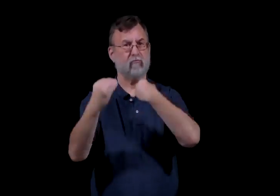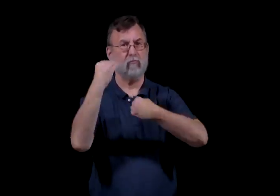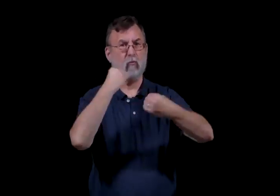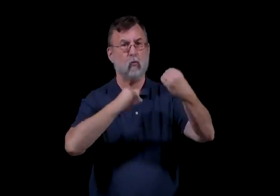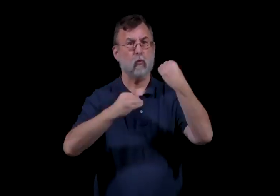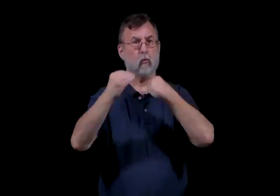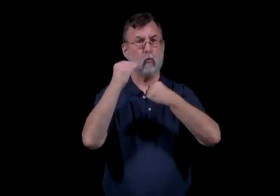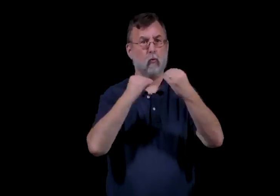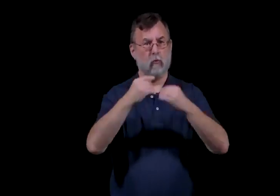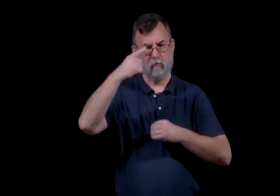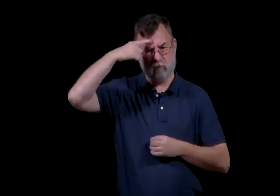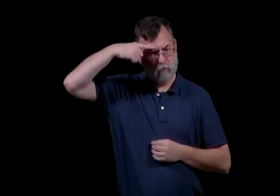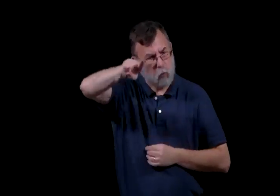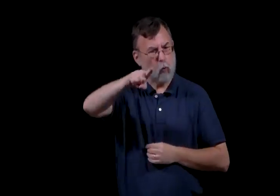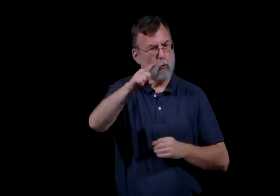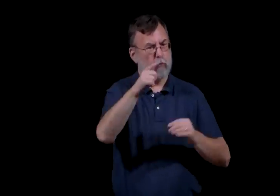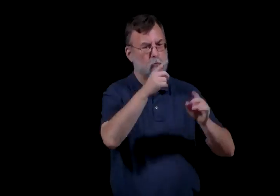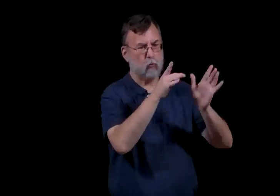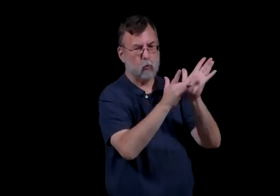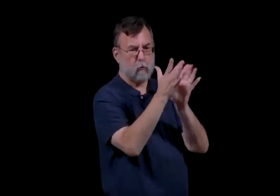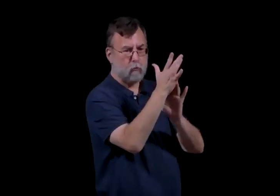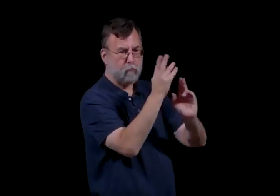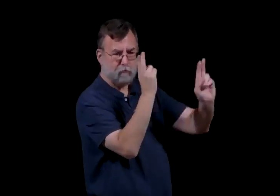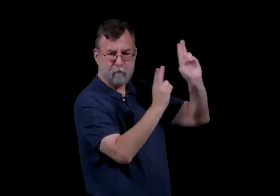There, they had a dinner for Jesus.